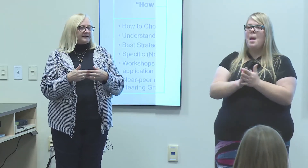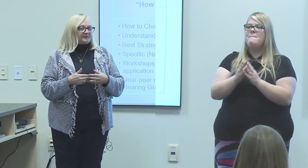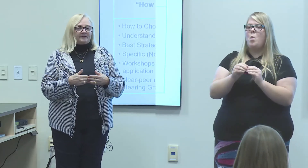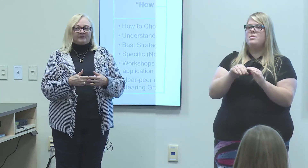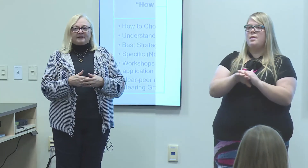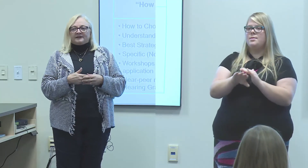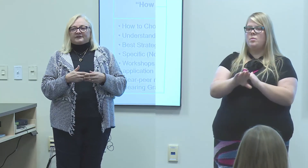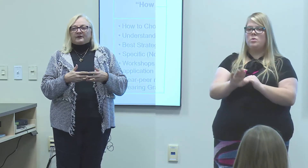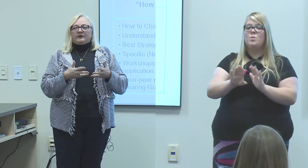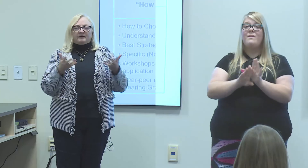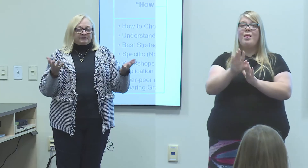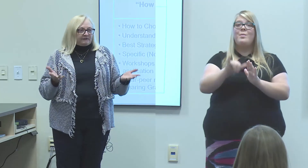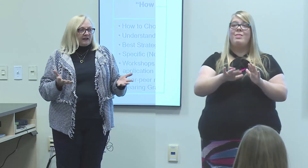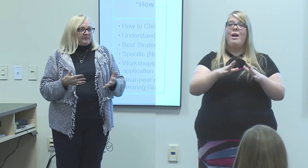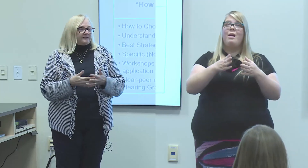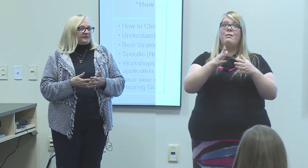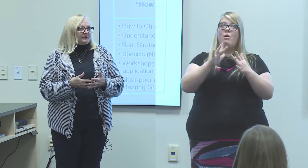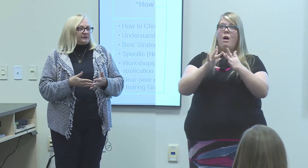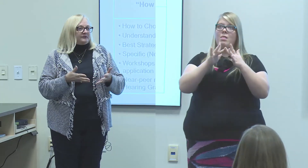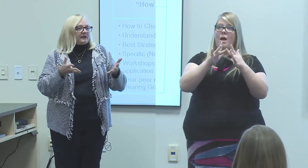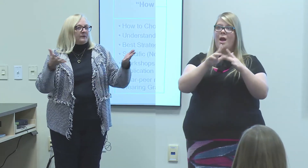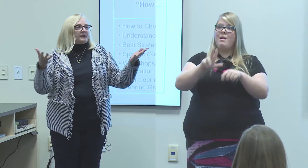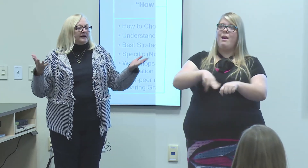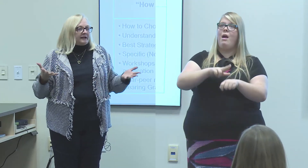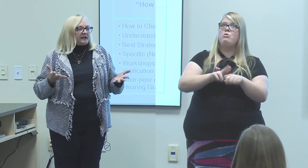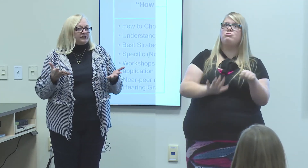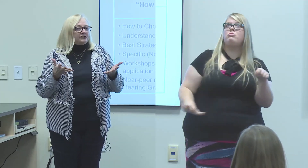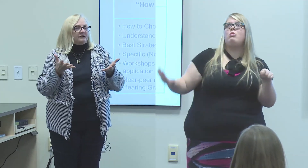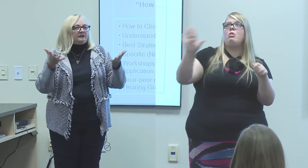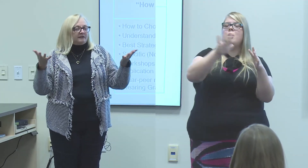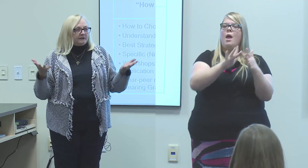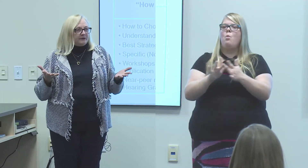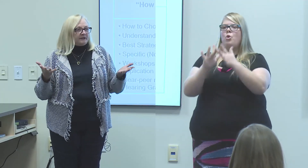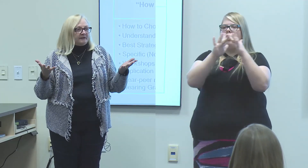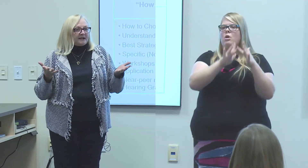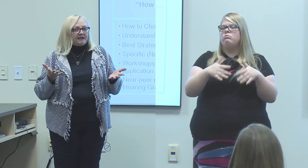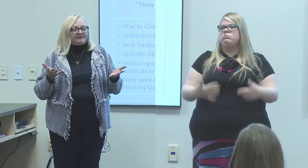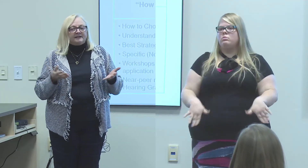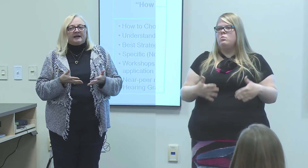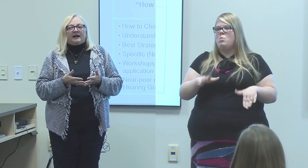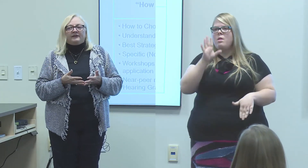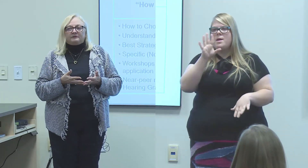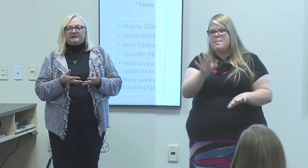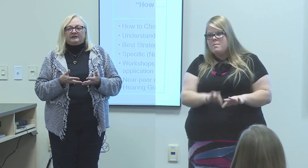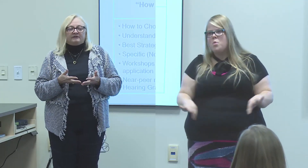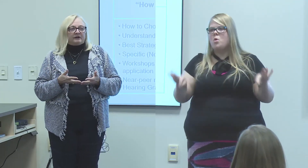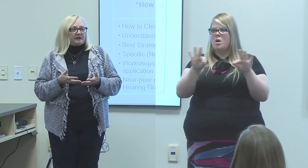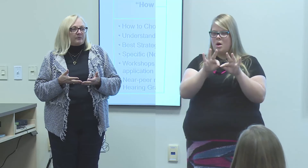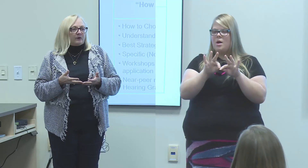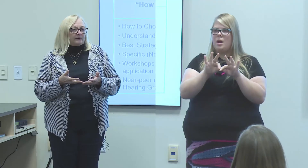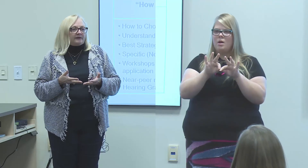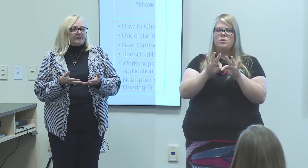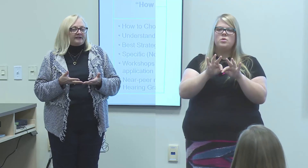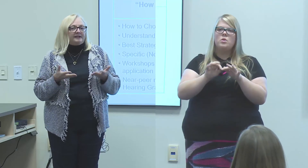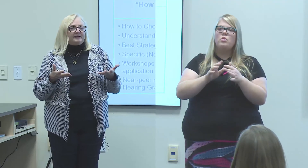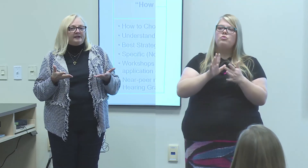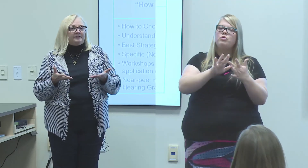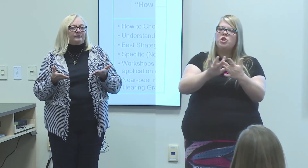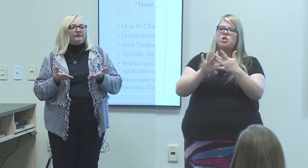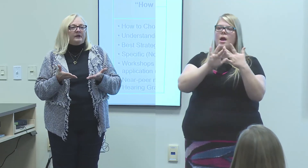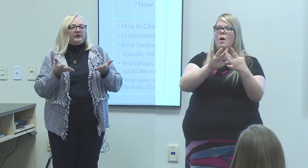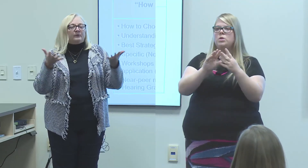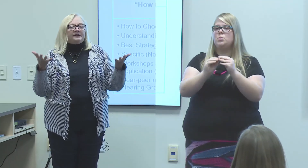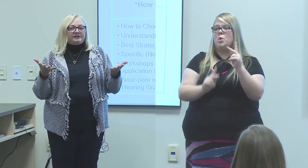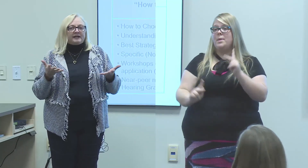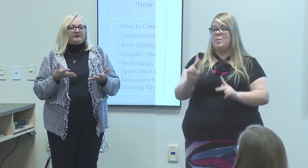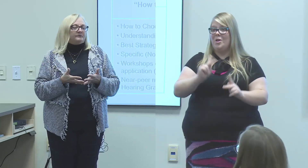more accessible. So developing this virtual network in a national community base, I think, will be a very important key